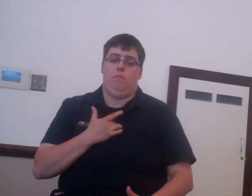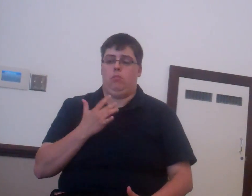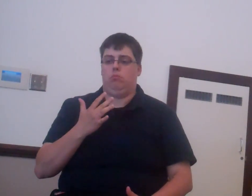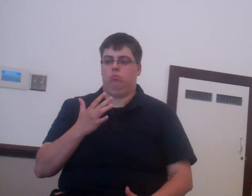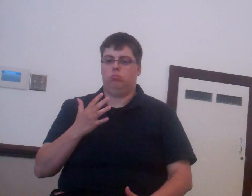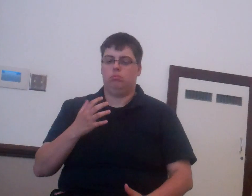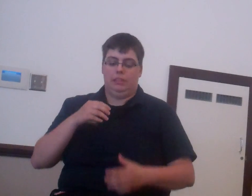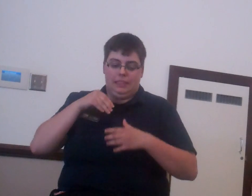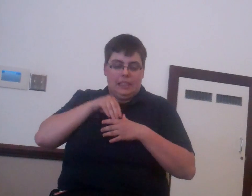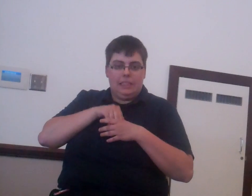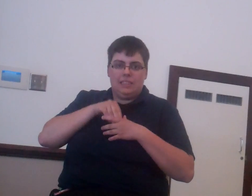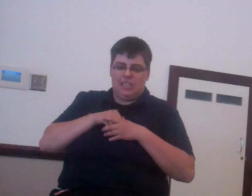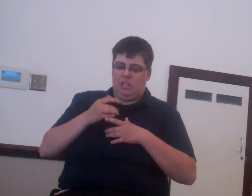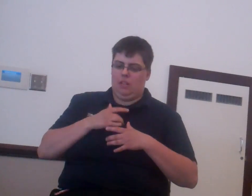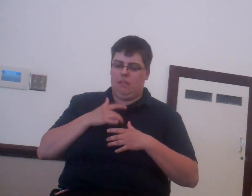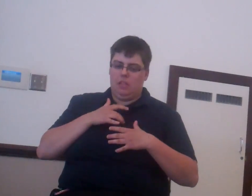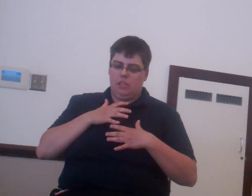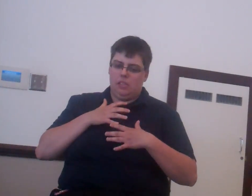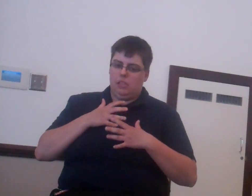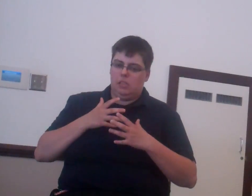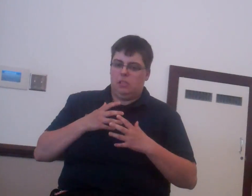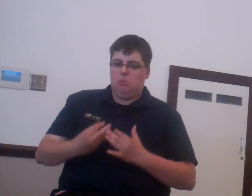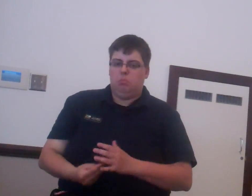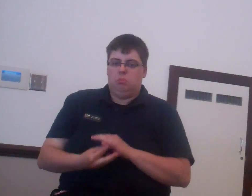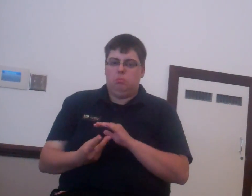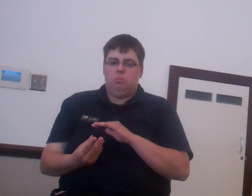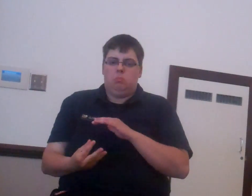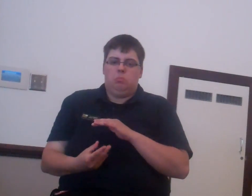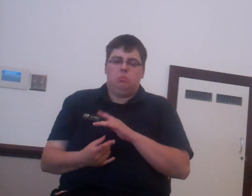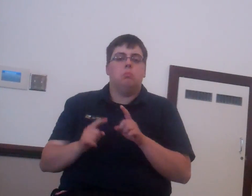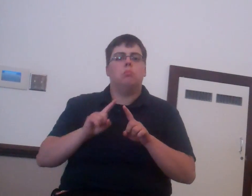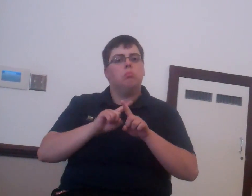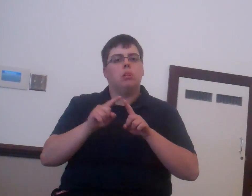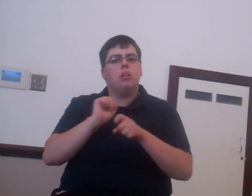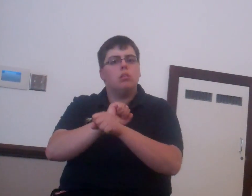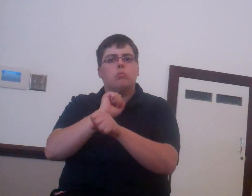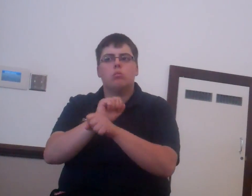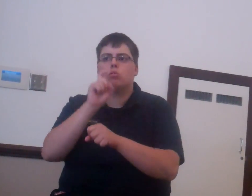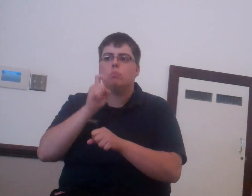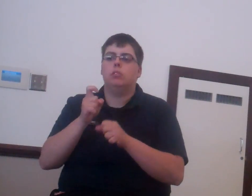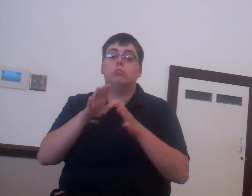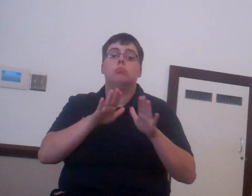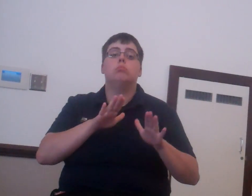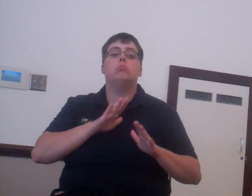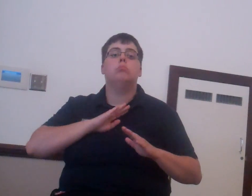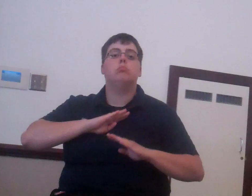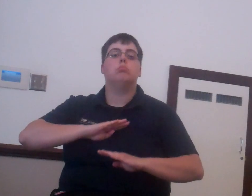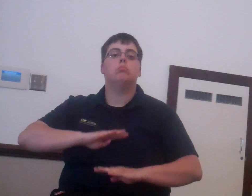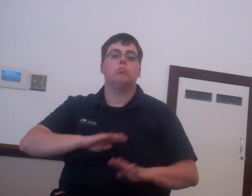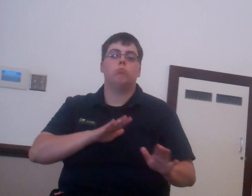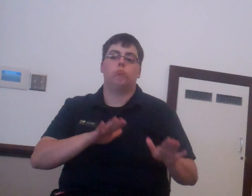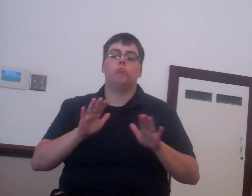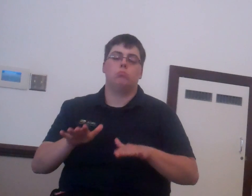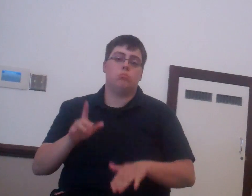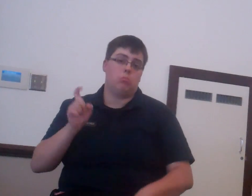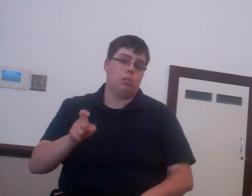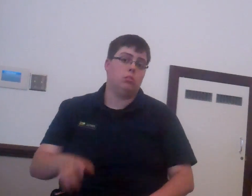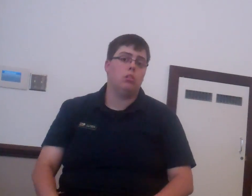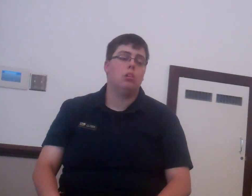thing. Good. Other examples? Yeah. I've been working at the same place for a few years, and we never